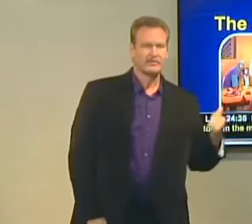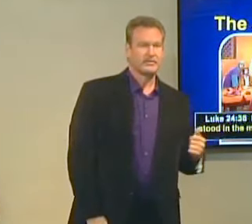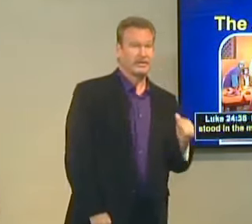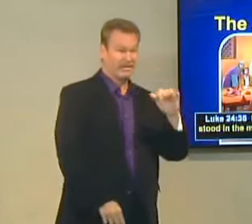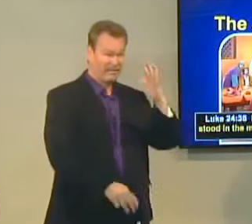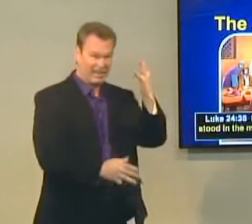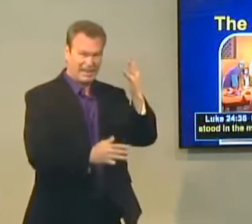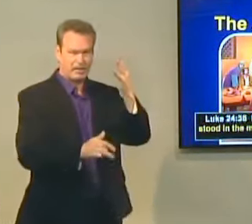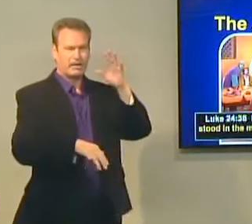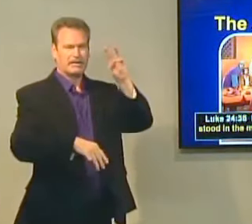glorified body.